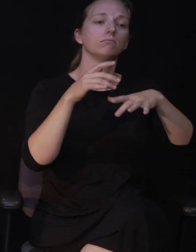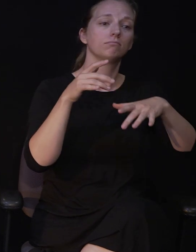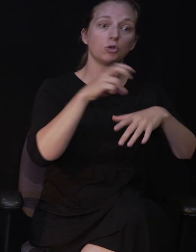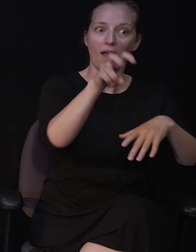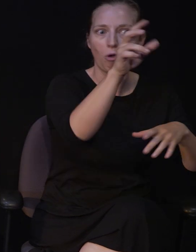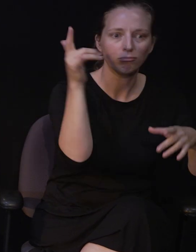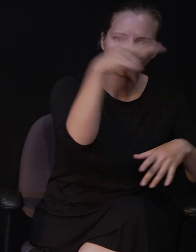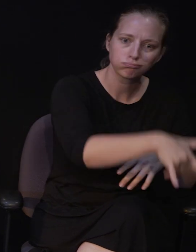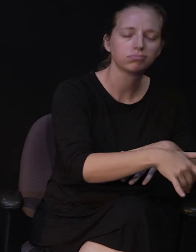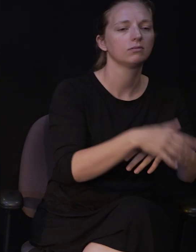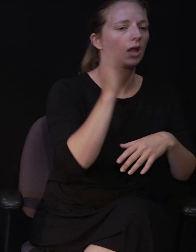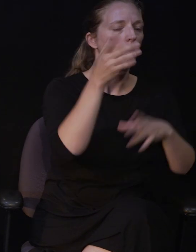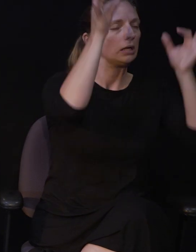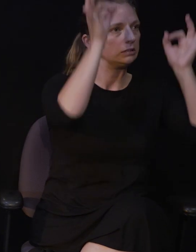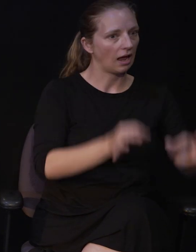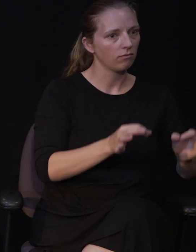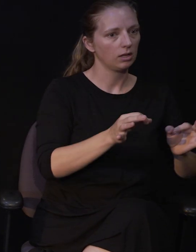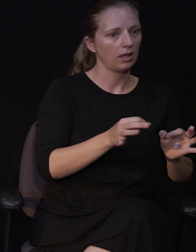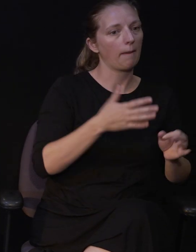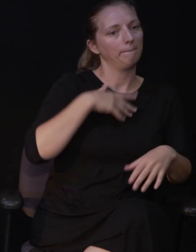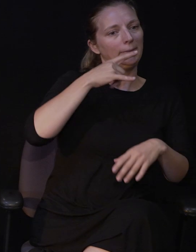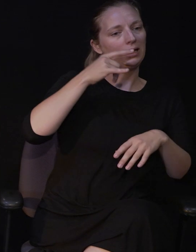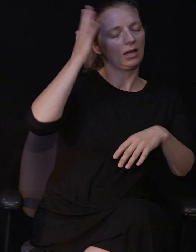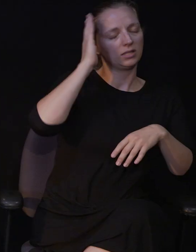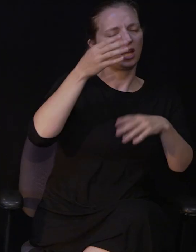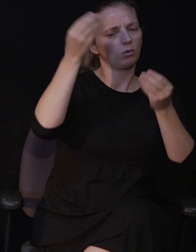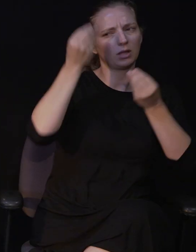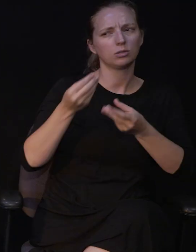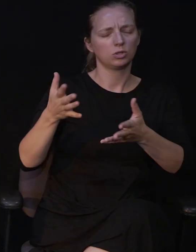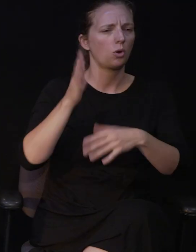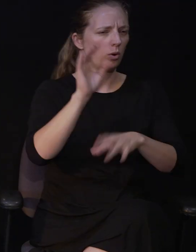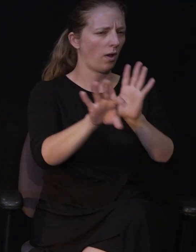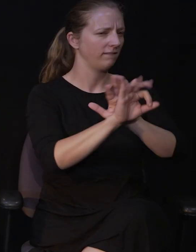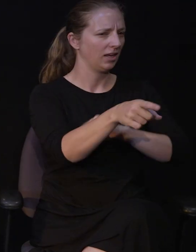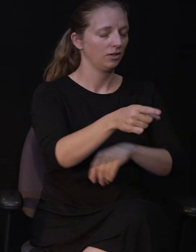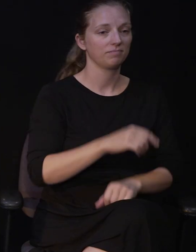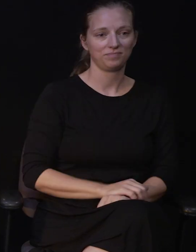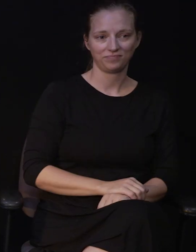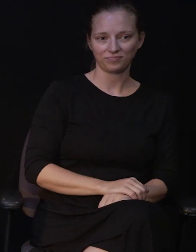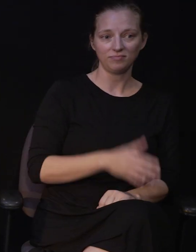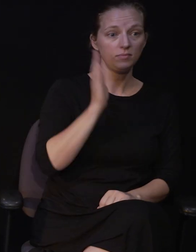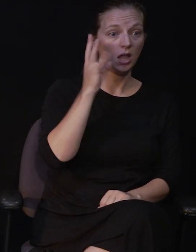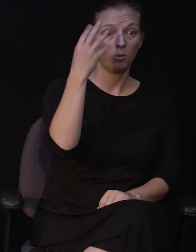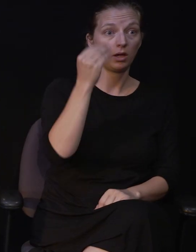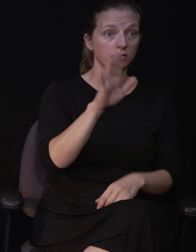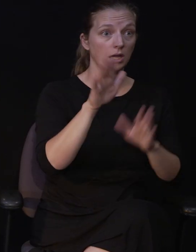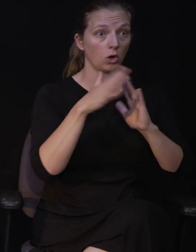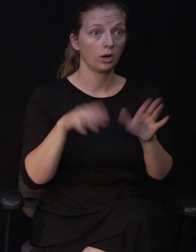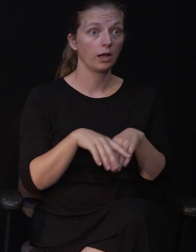travel. And I will definitely tell the kids about you. We'll find you. Yeah. I'm just gonna be outside your house